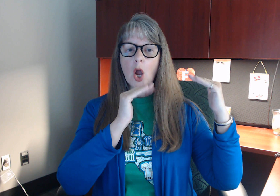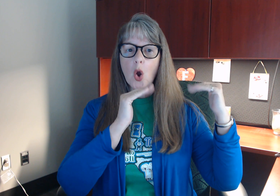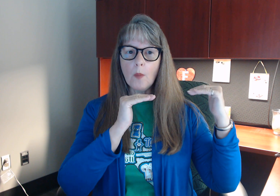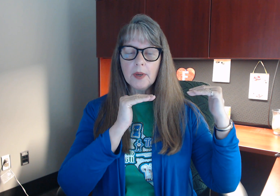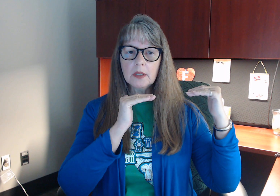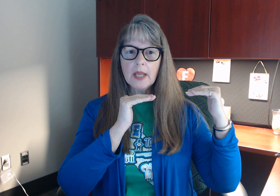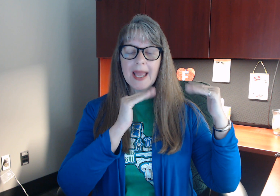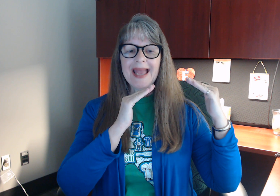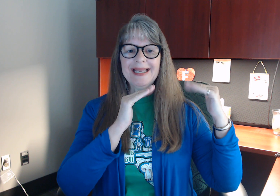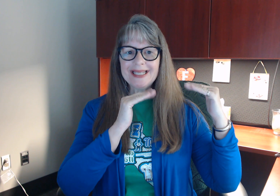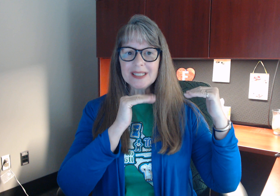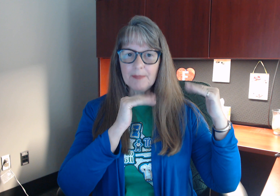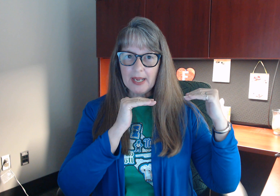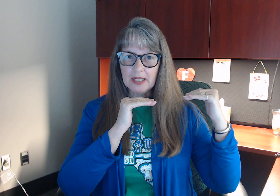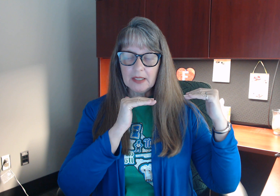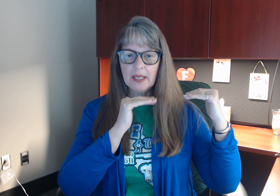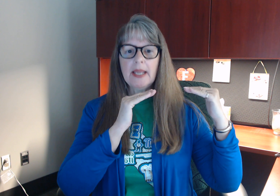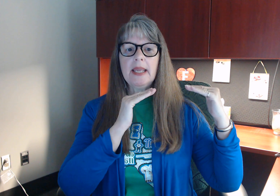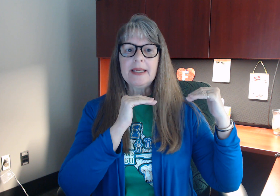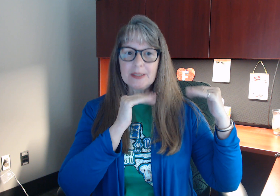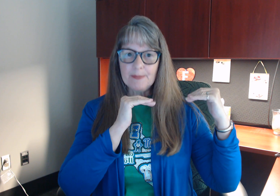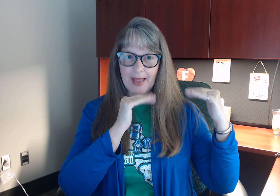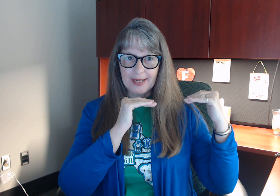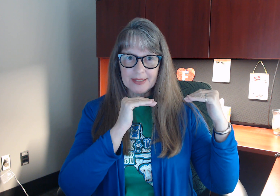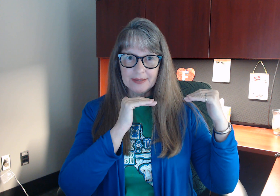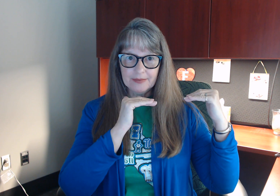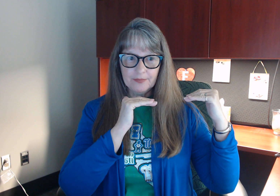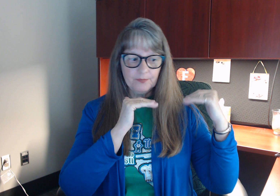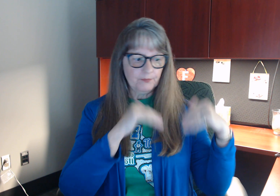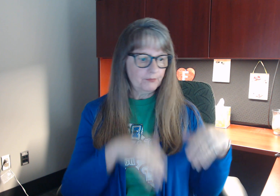Hope, anticipate, expect.